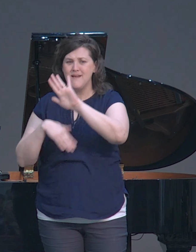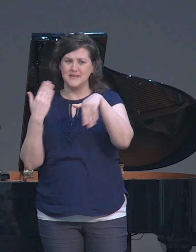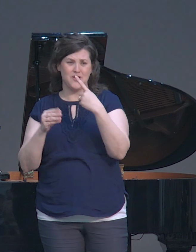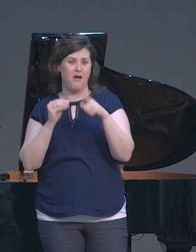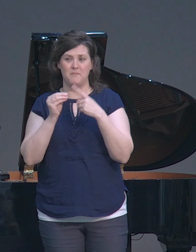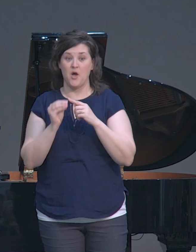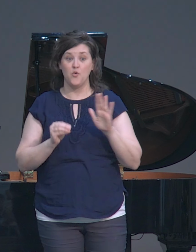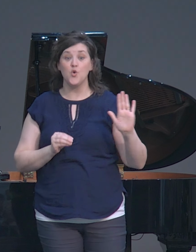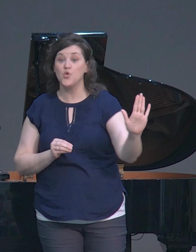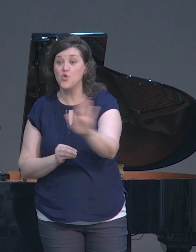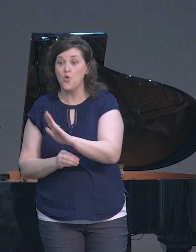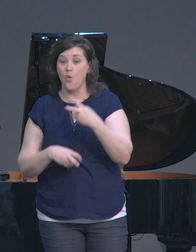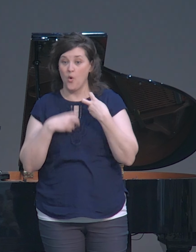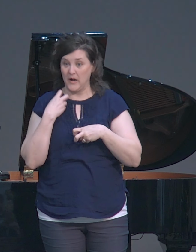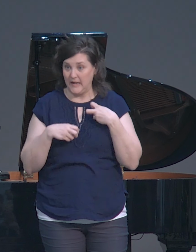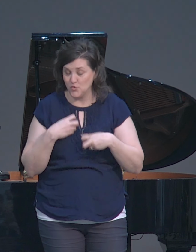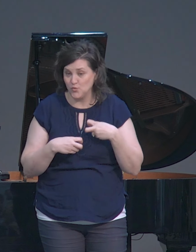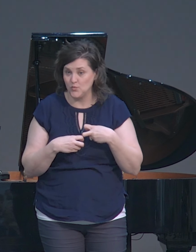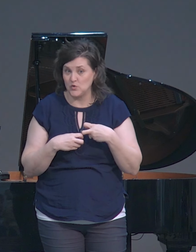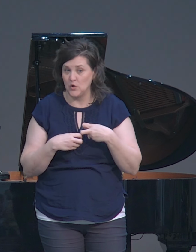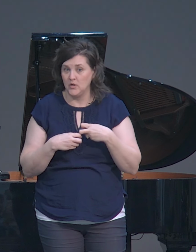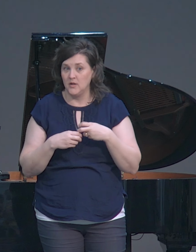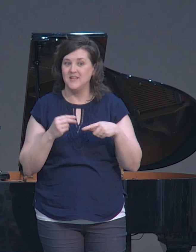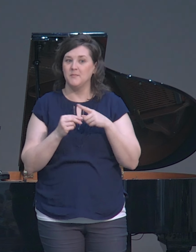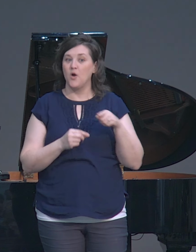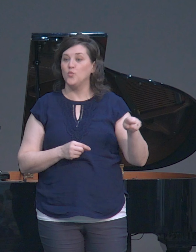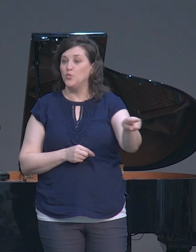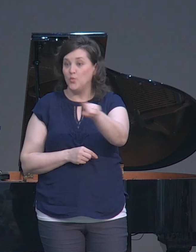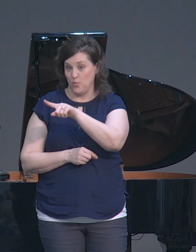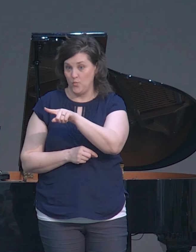your issues. This is about you.